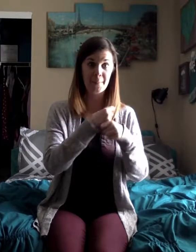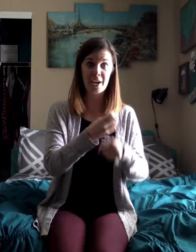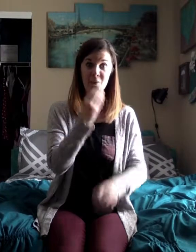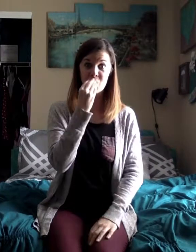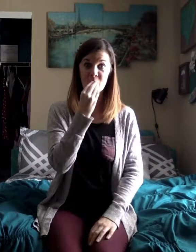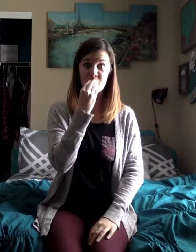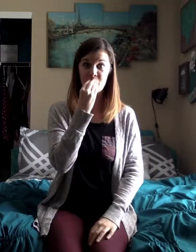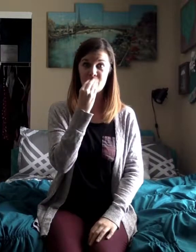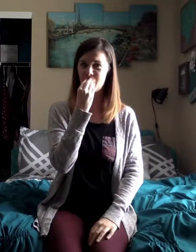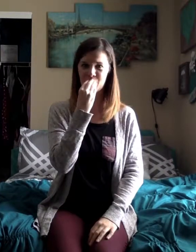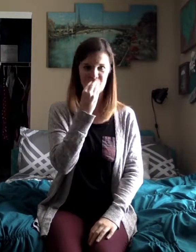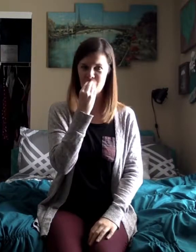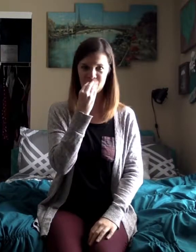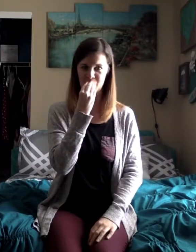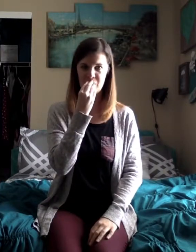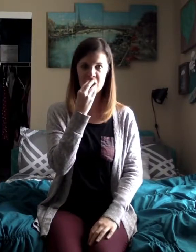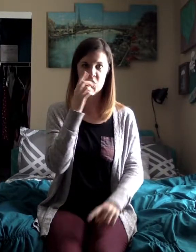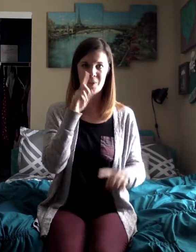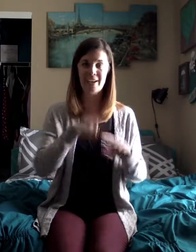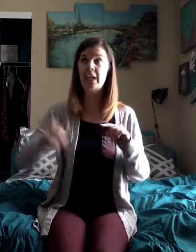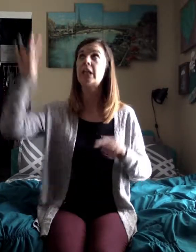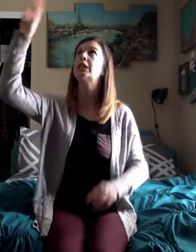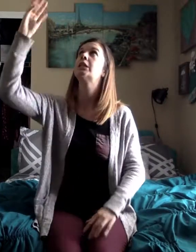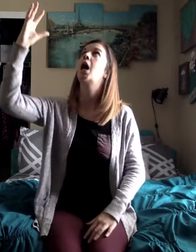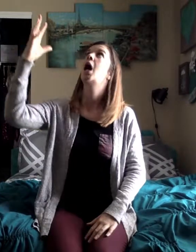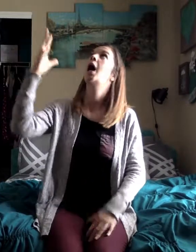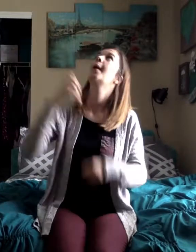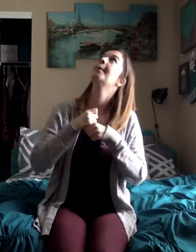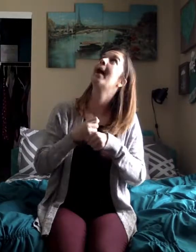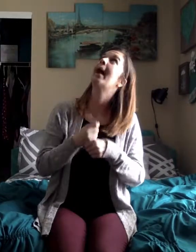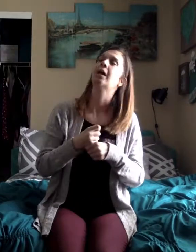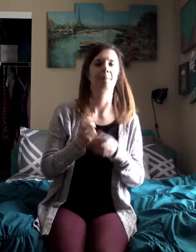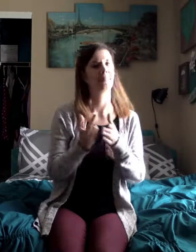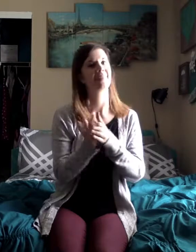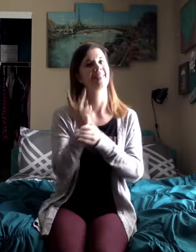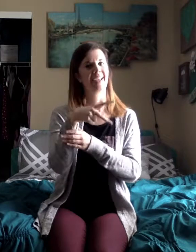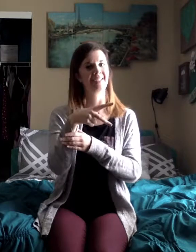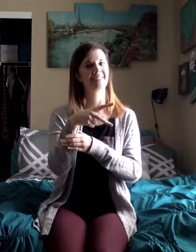cannot get our energy directly from the sun, but the plants can.